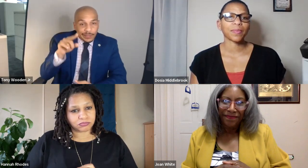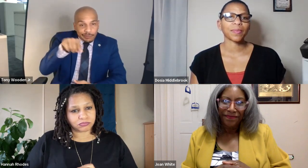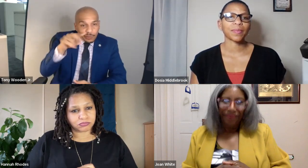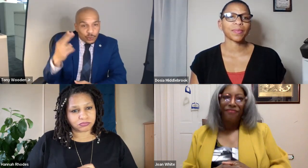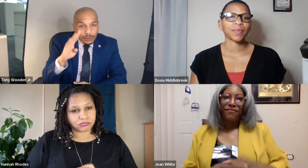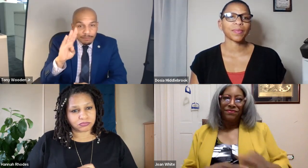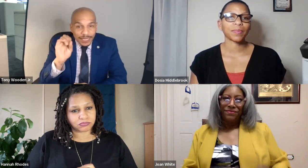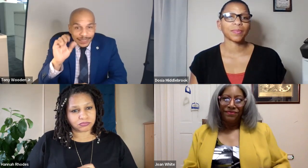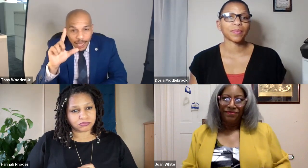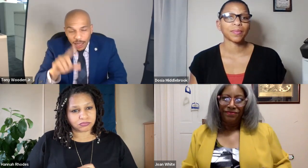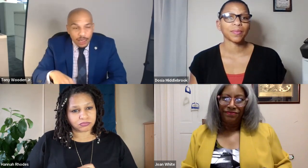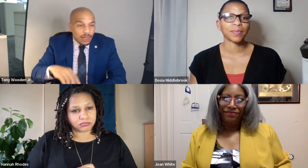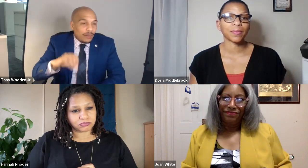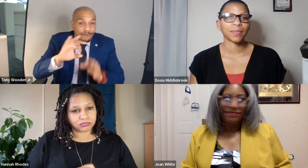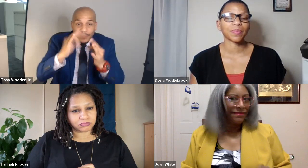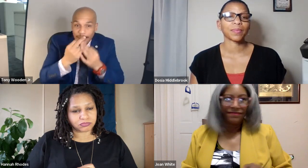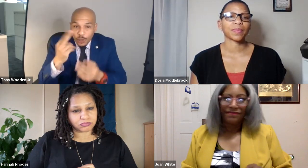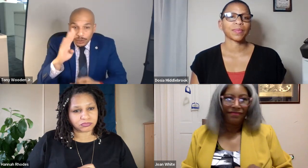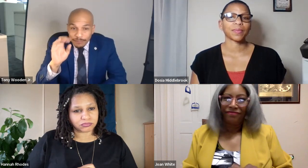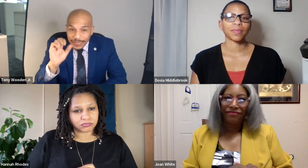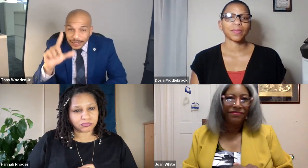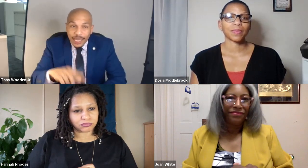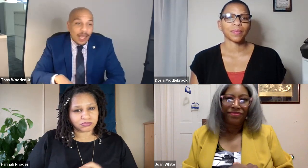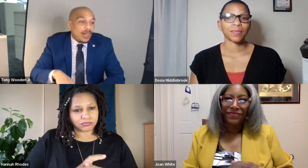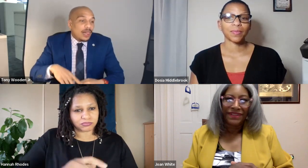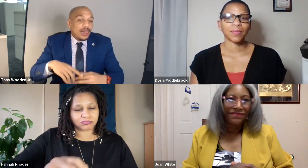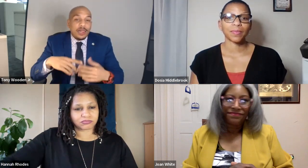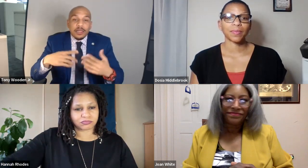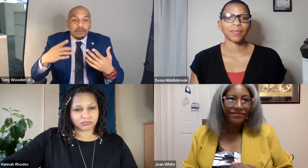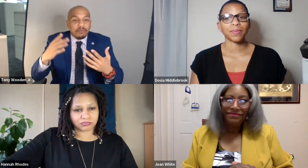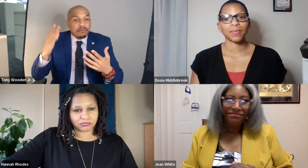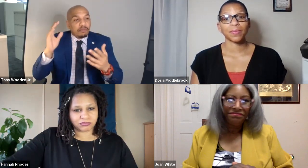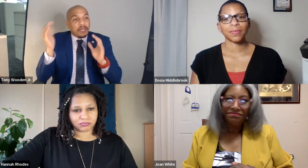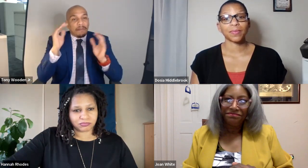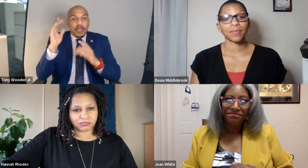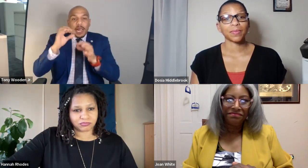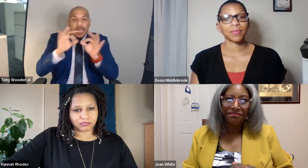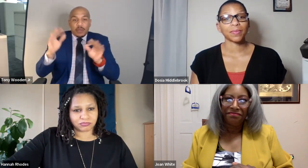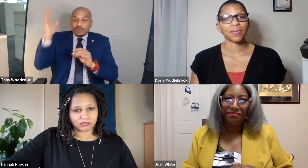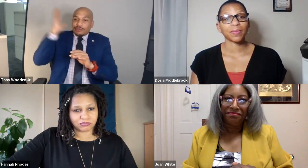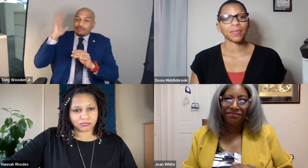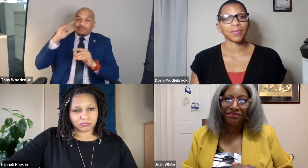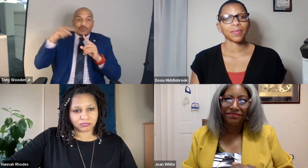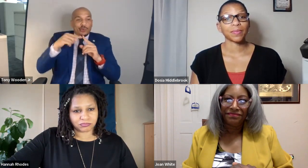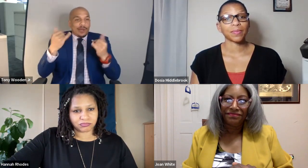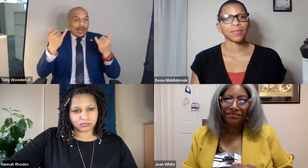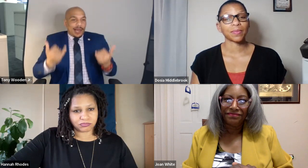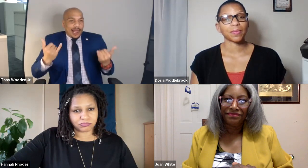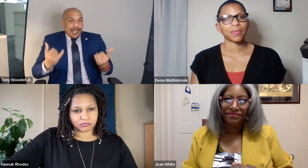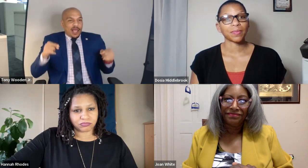What language did you use? BSL, the Black Sign Language? Did your family use ASL? What do you feel like